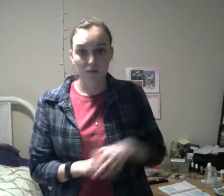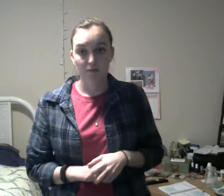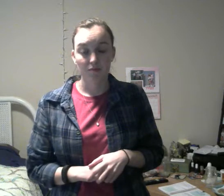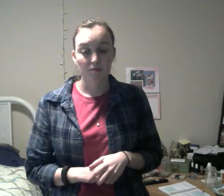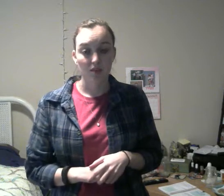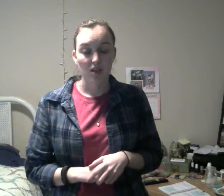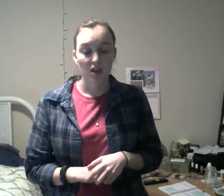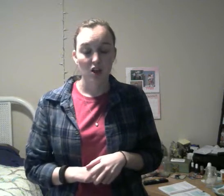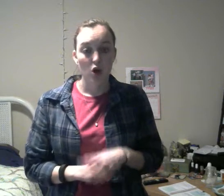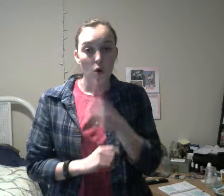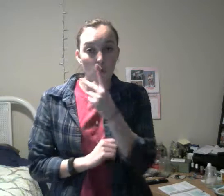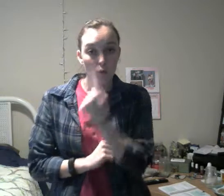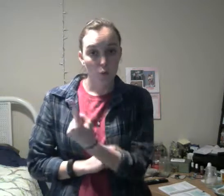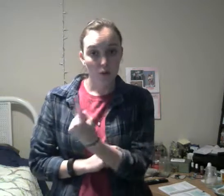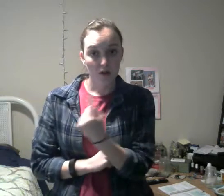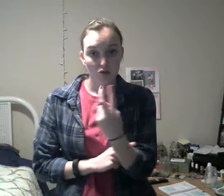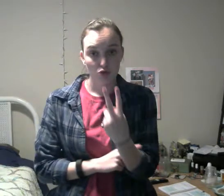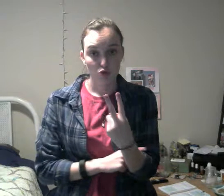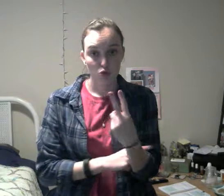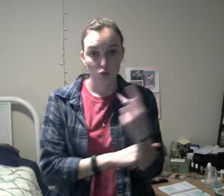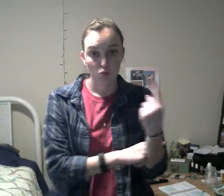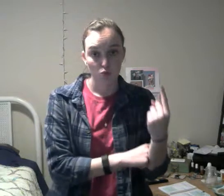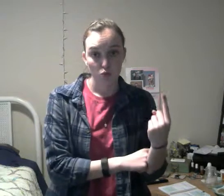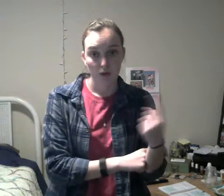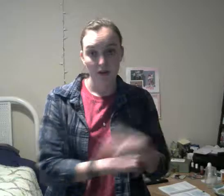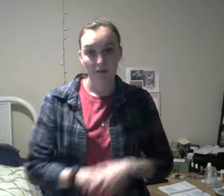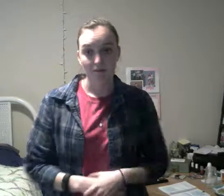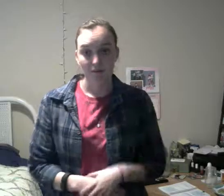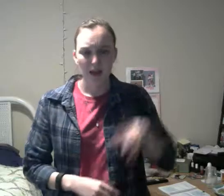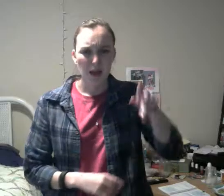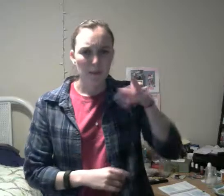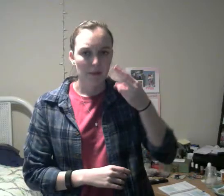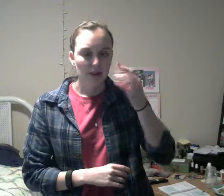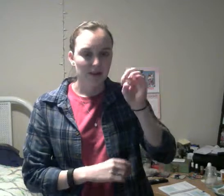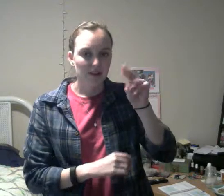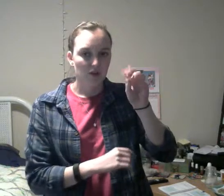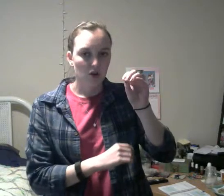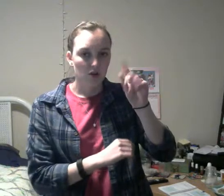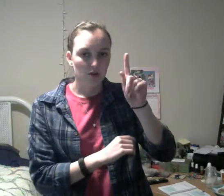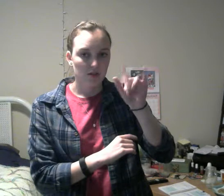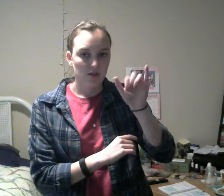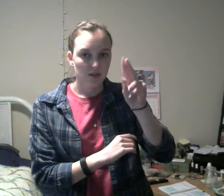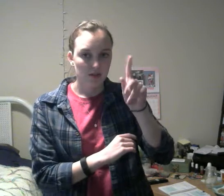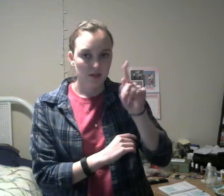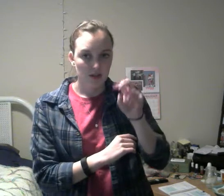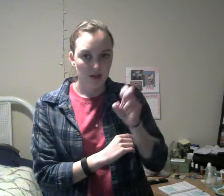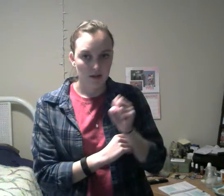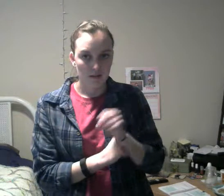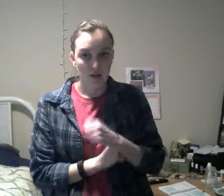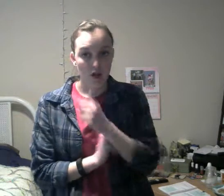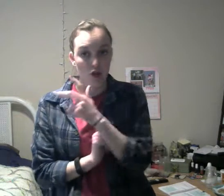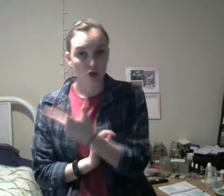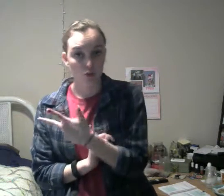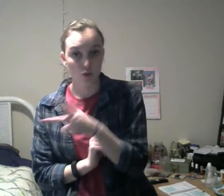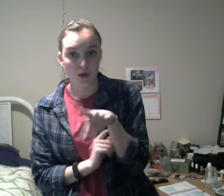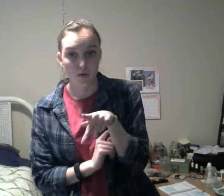1. The phenotypic ratio would be that 3 purple to 1 white. And this was amazing. They didn't understand how